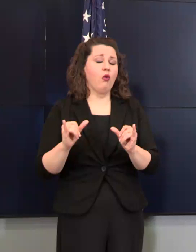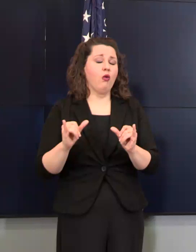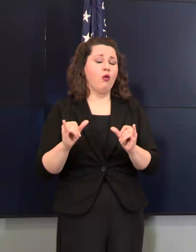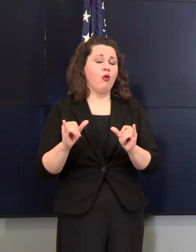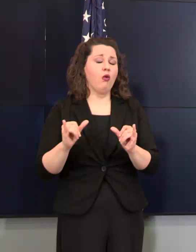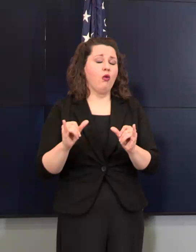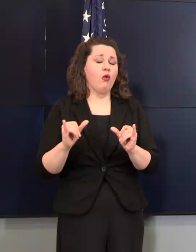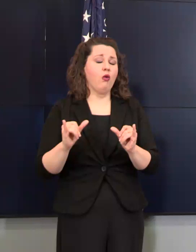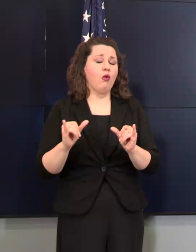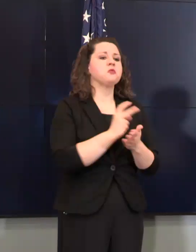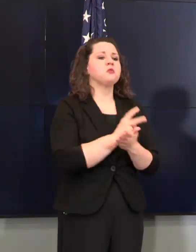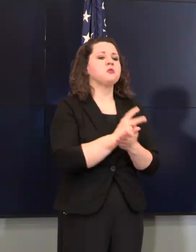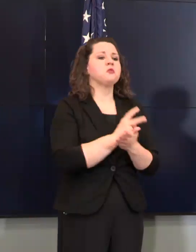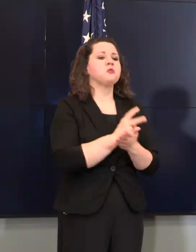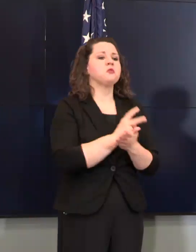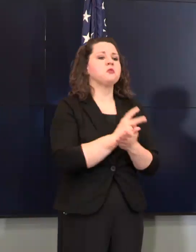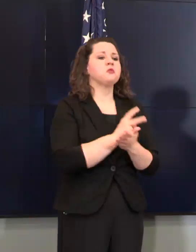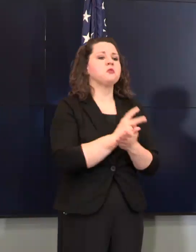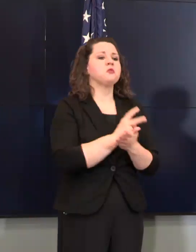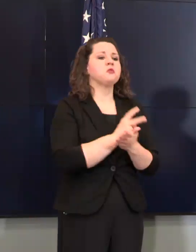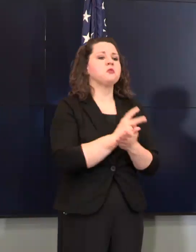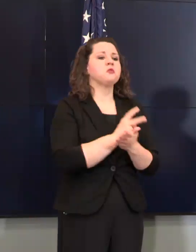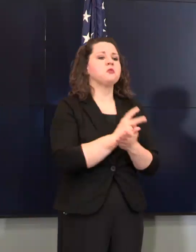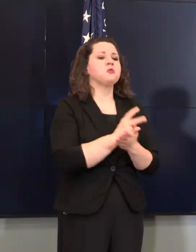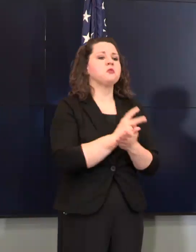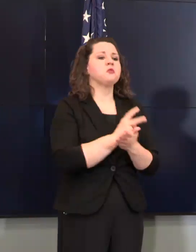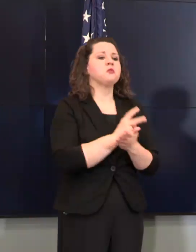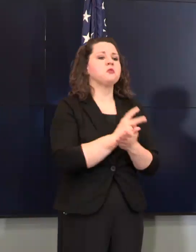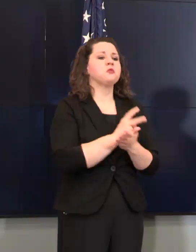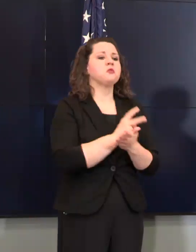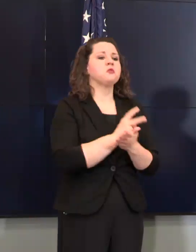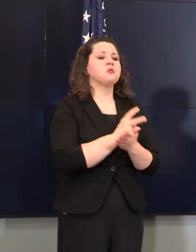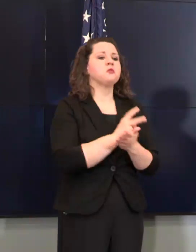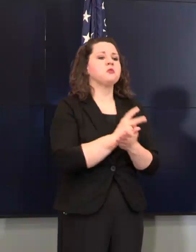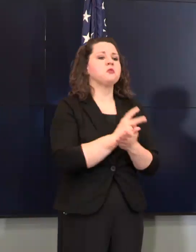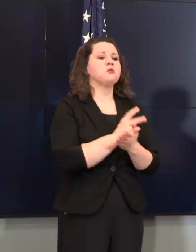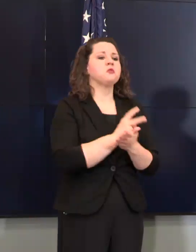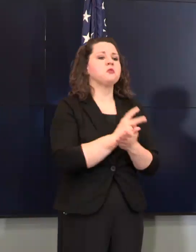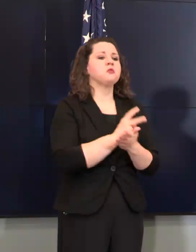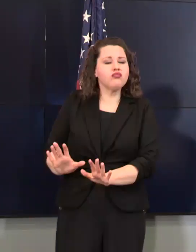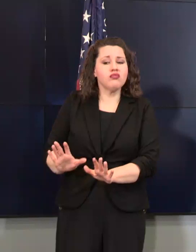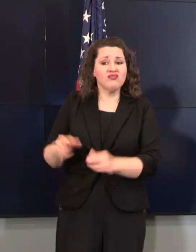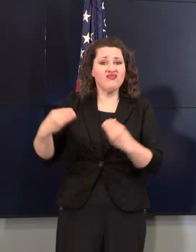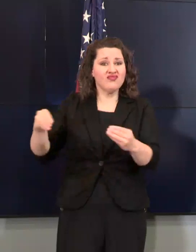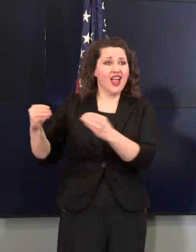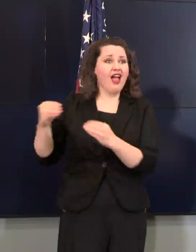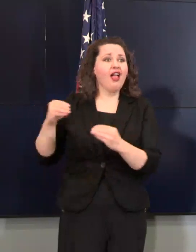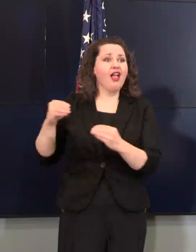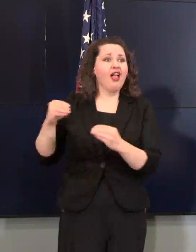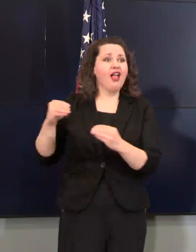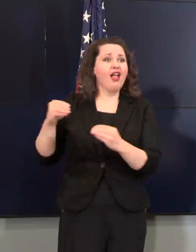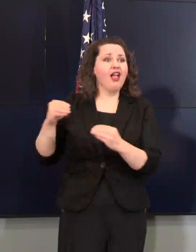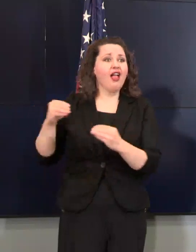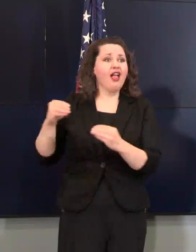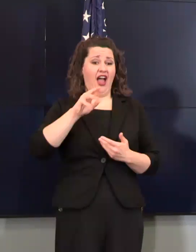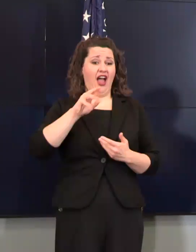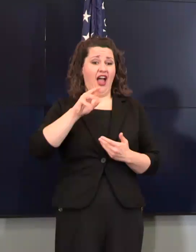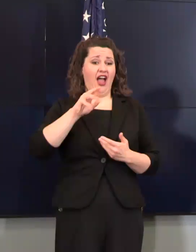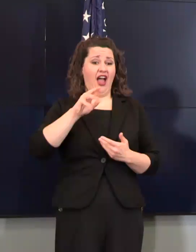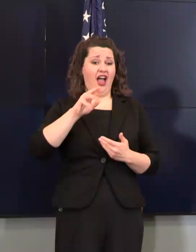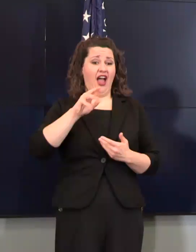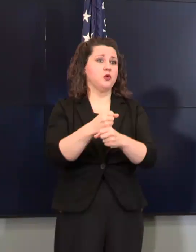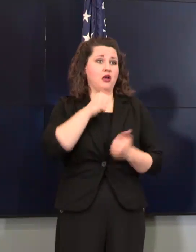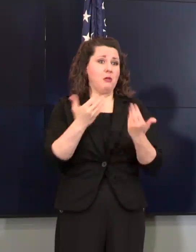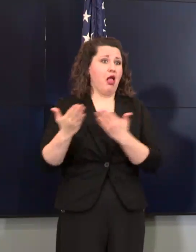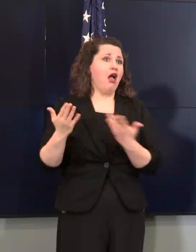at the workplace. Incident event. For example, when it's necessary to protect the health of the public, we'll also. Governor, are